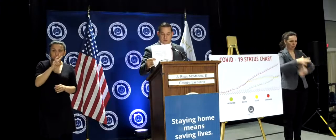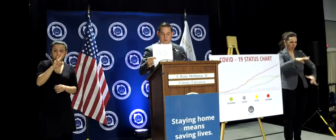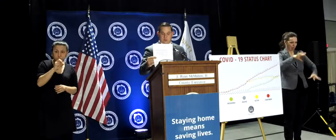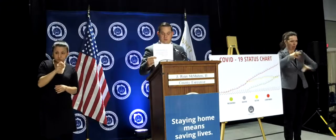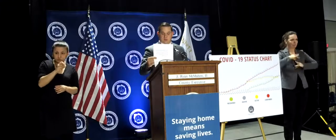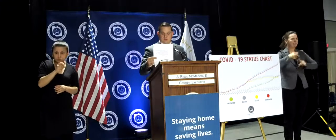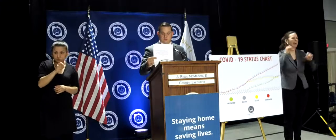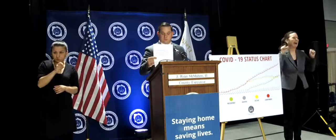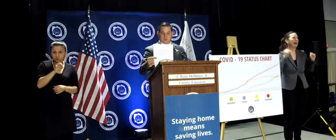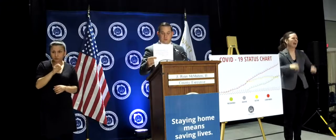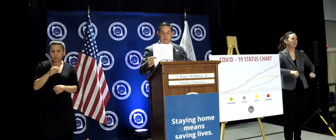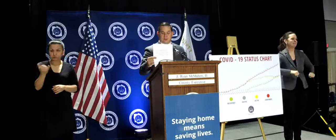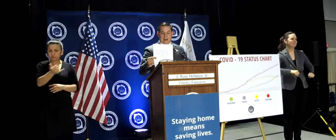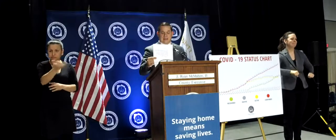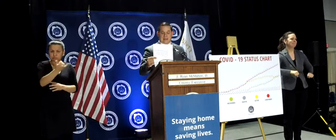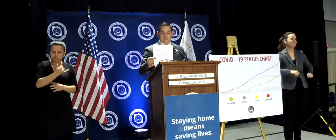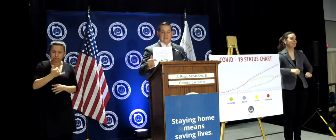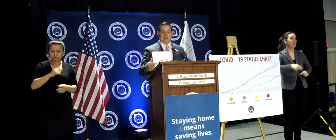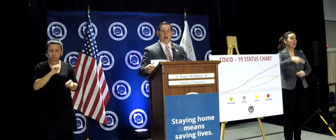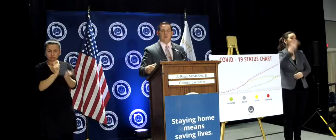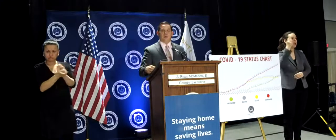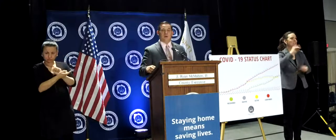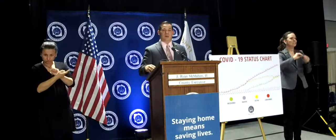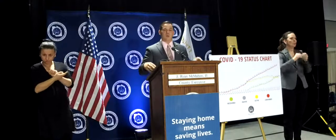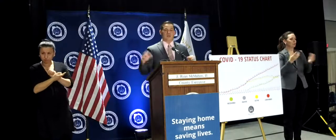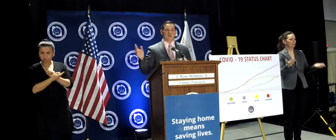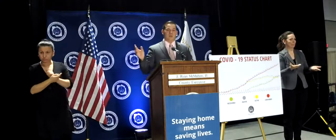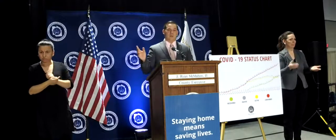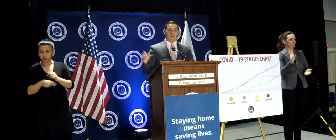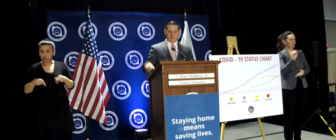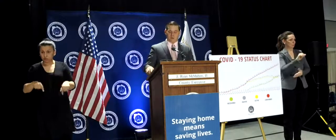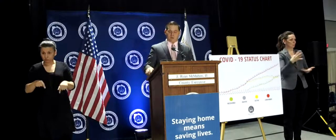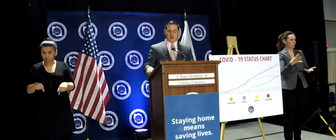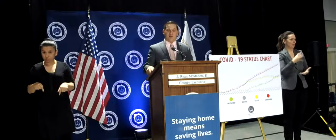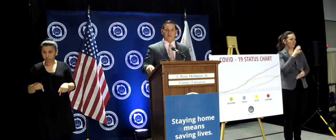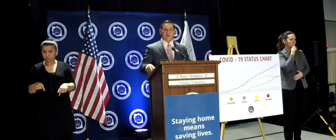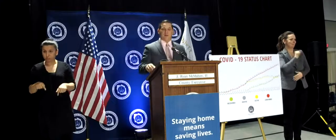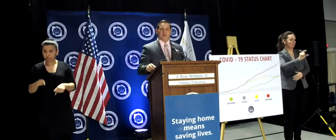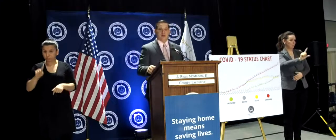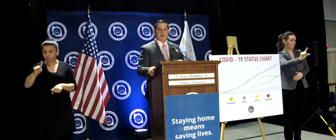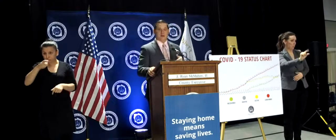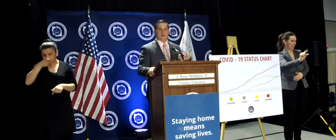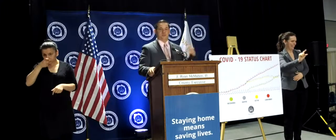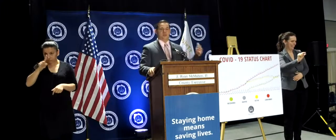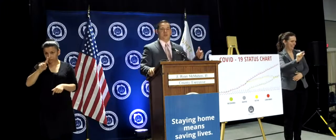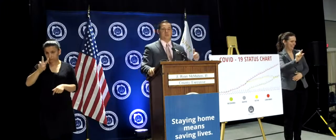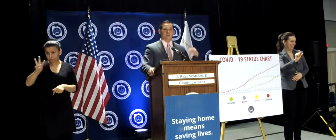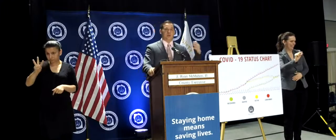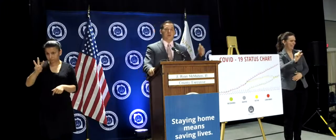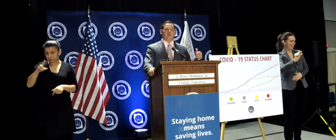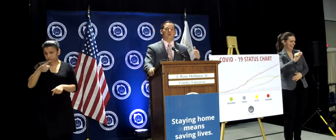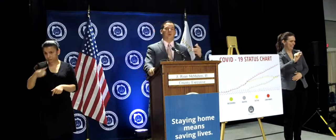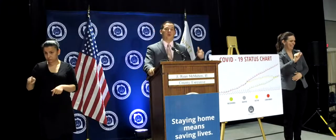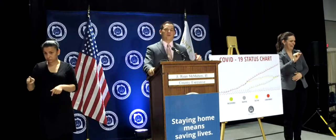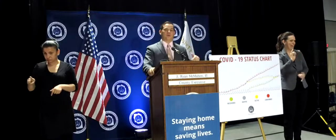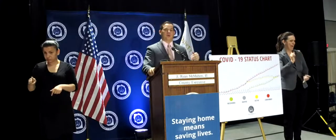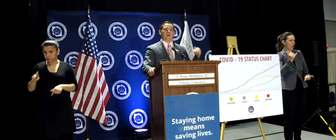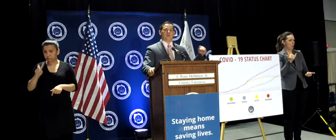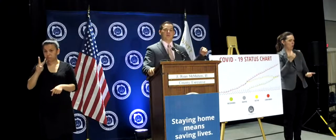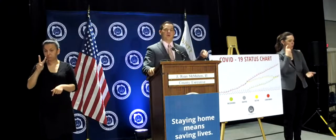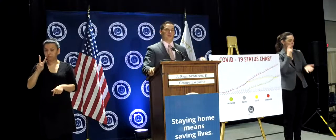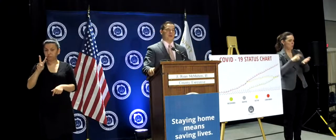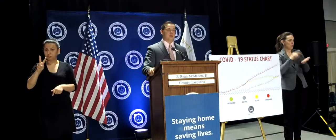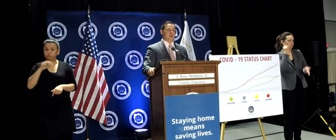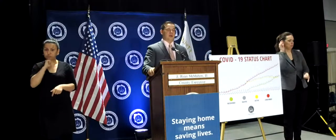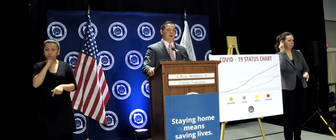still. That's a lot less now than what it used to be. Remember, we used to have the percentage was well over 40 for